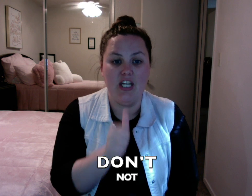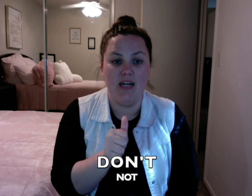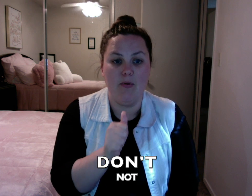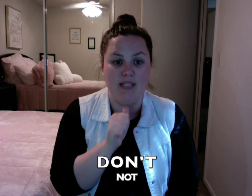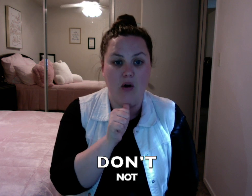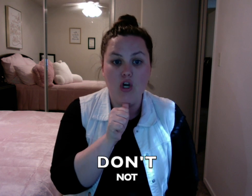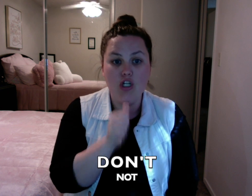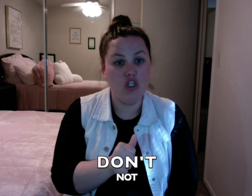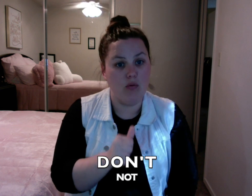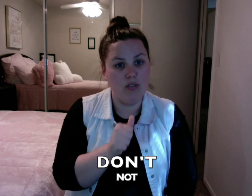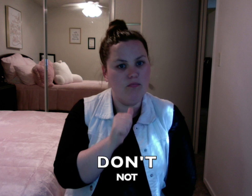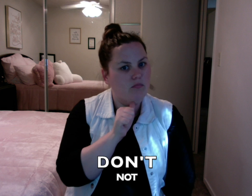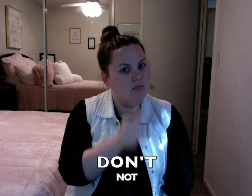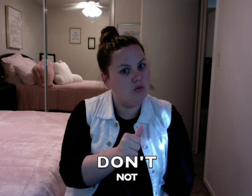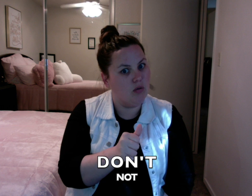it pulls out. Don't. Don't.